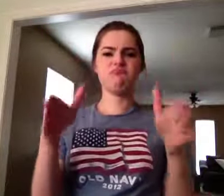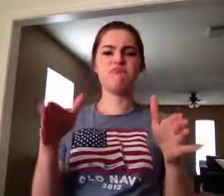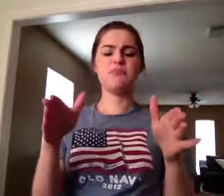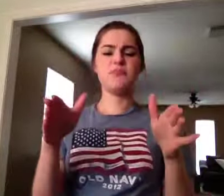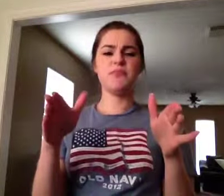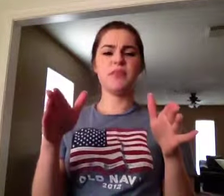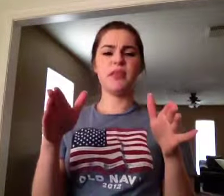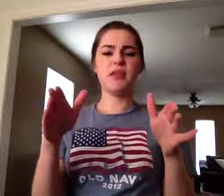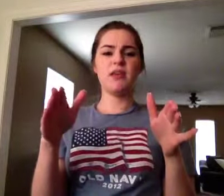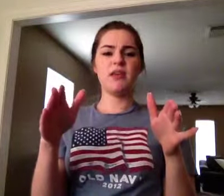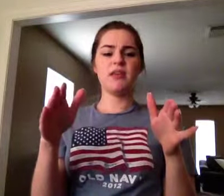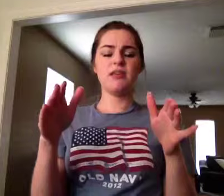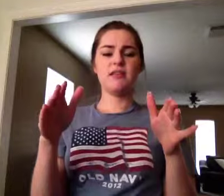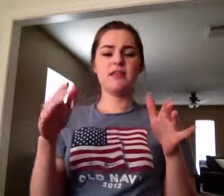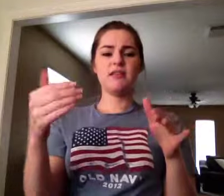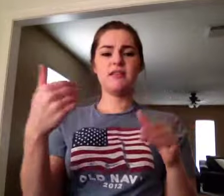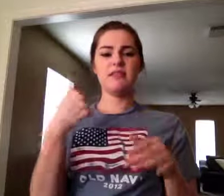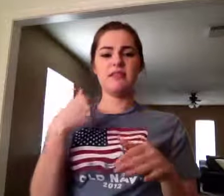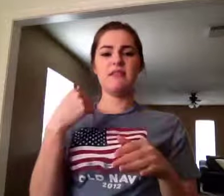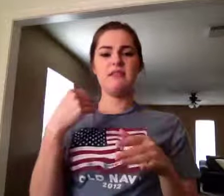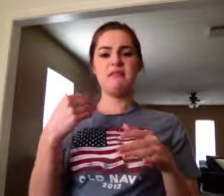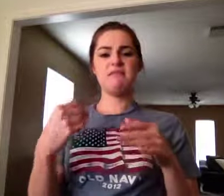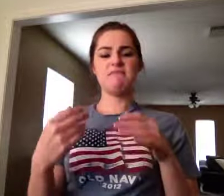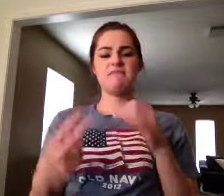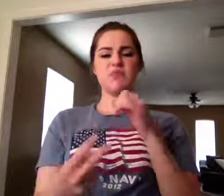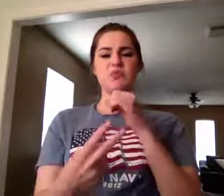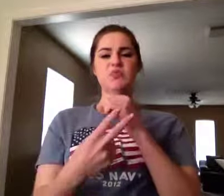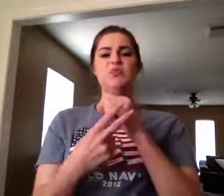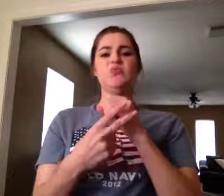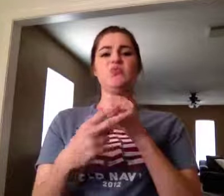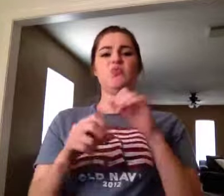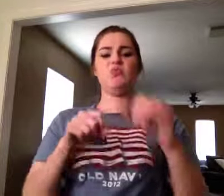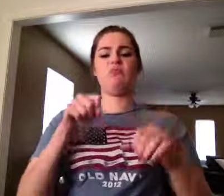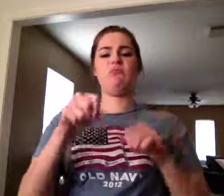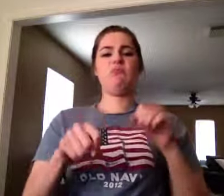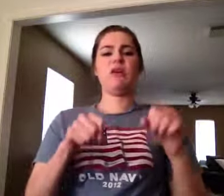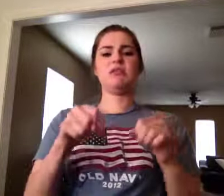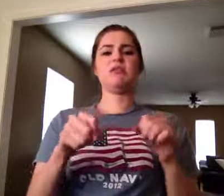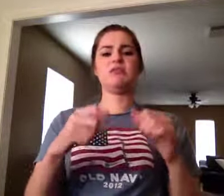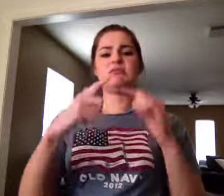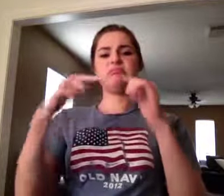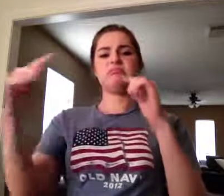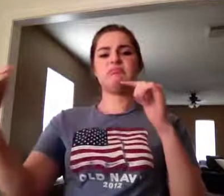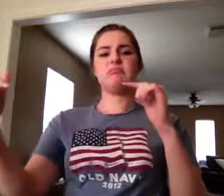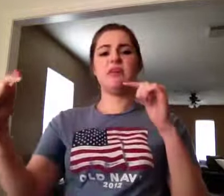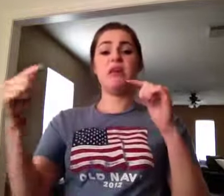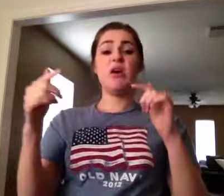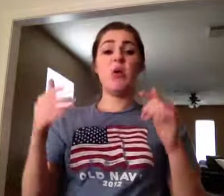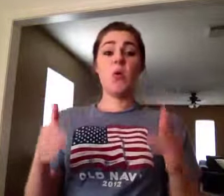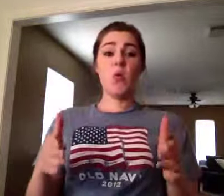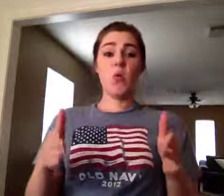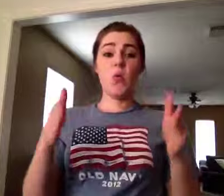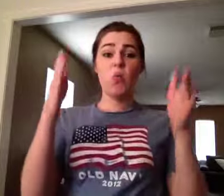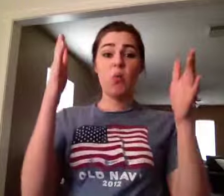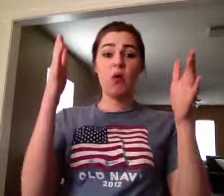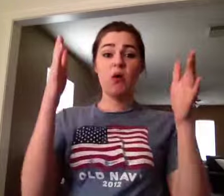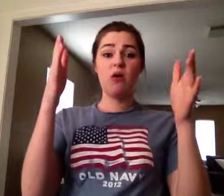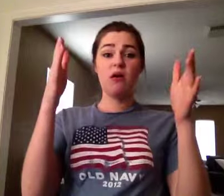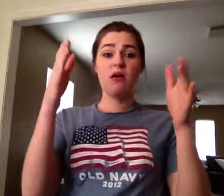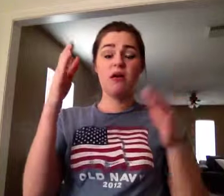boxes. Let's say each wall will be 10 feet long and 8 feet tall. All 4 walls will be